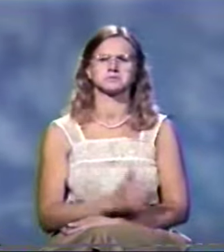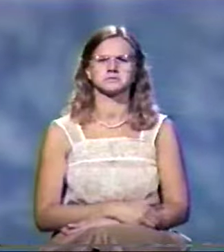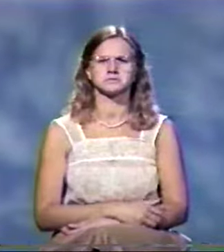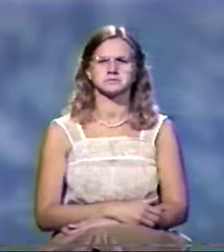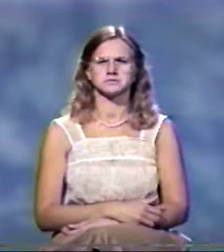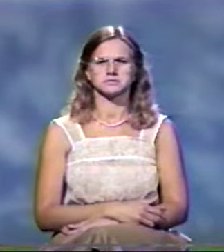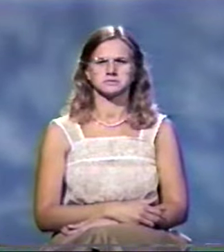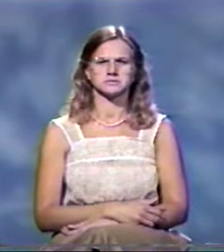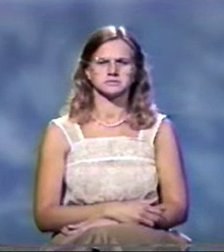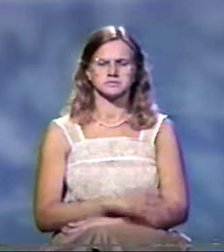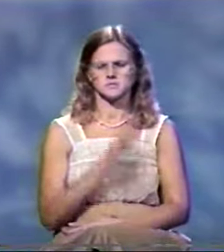in the 40s,